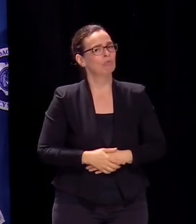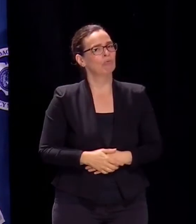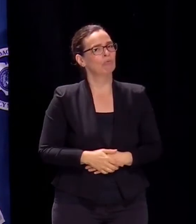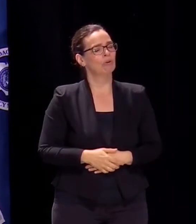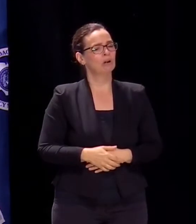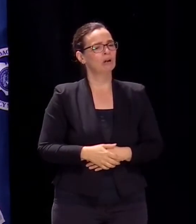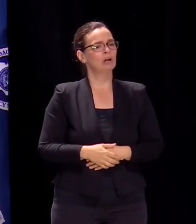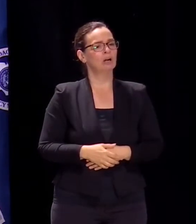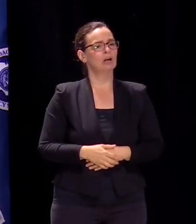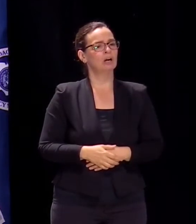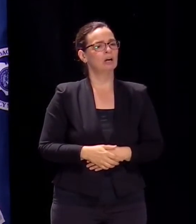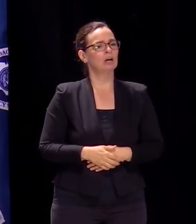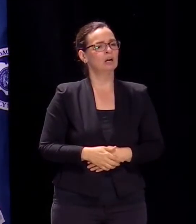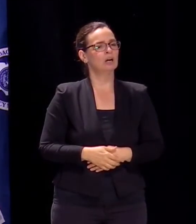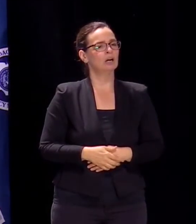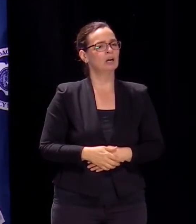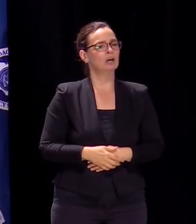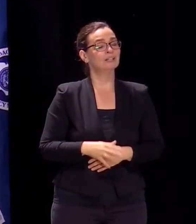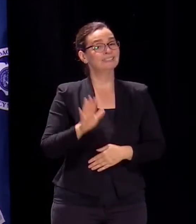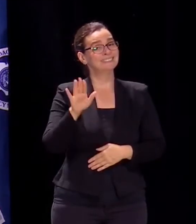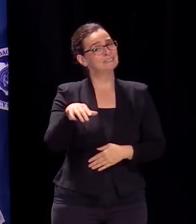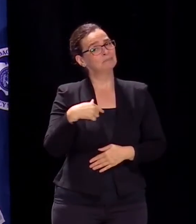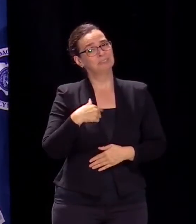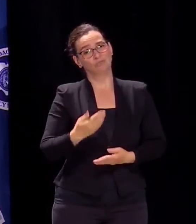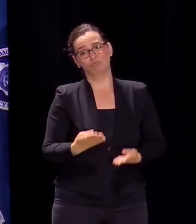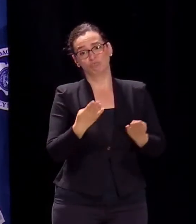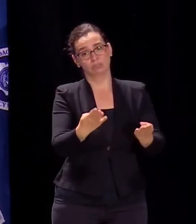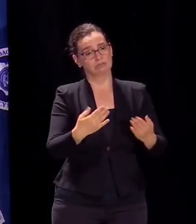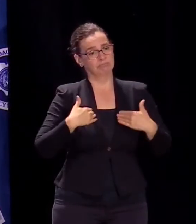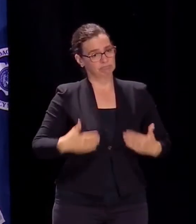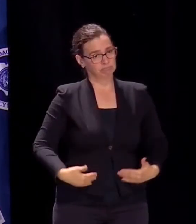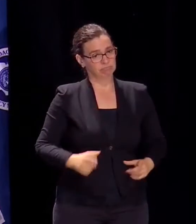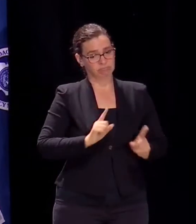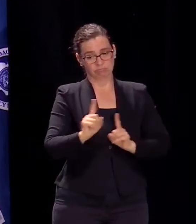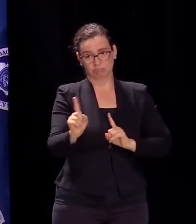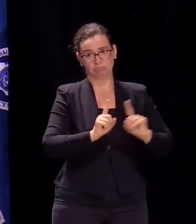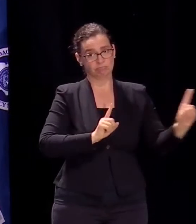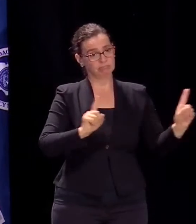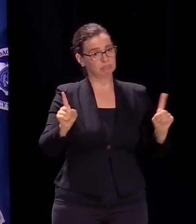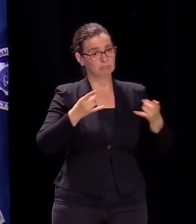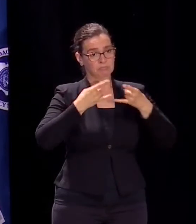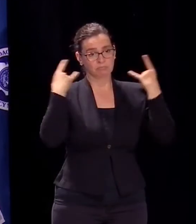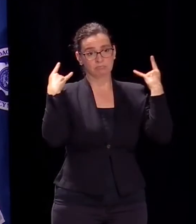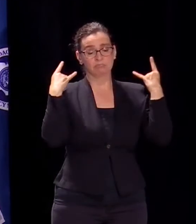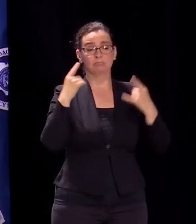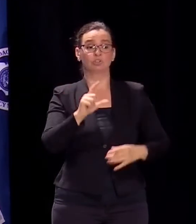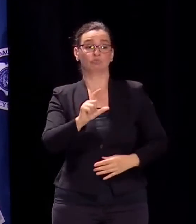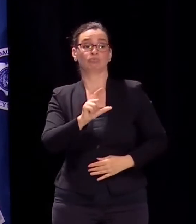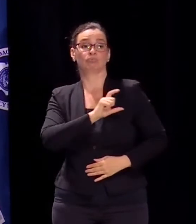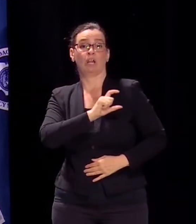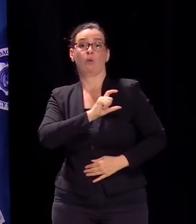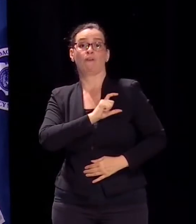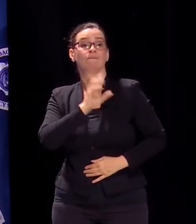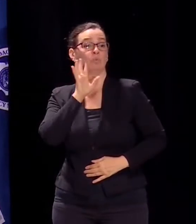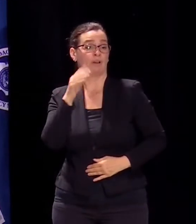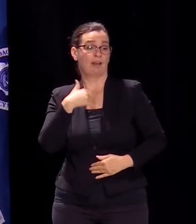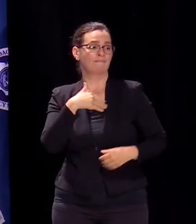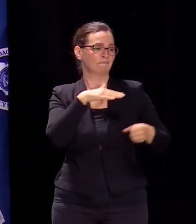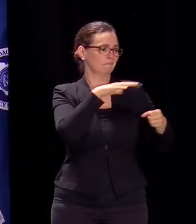So from a physical distancing standpoint, certainly I know the sheriff and his team will have certain jurisdiction that they have to cover and deal with